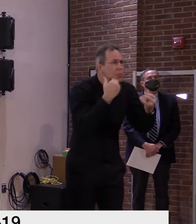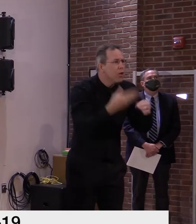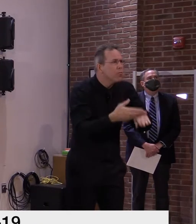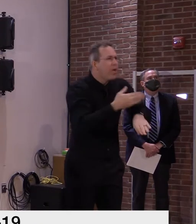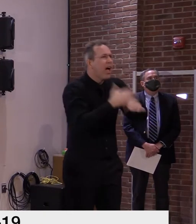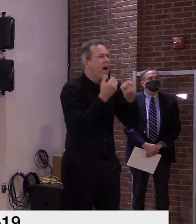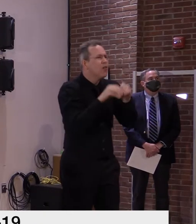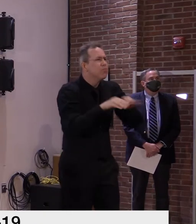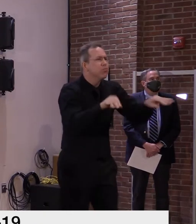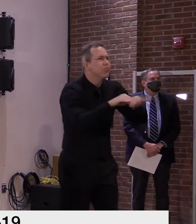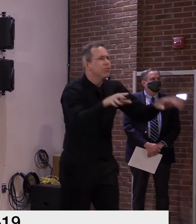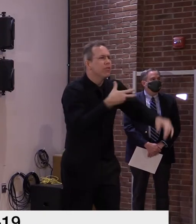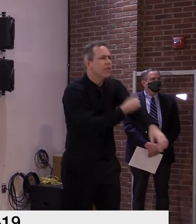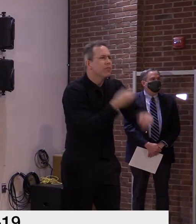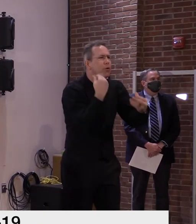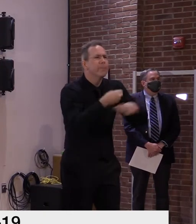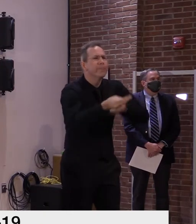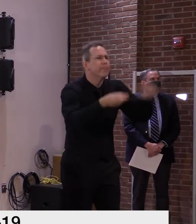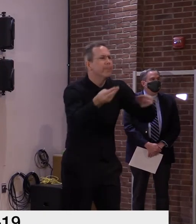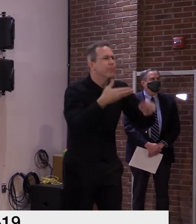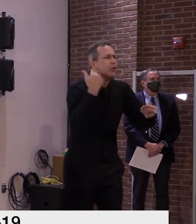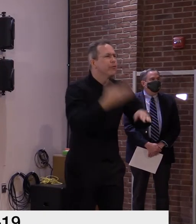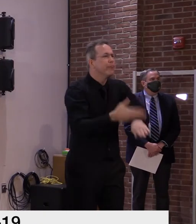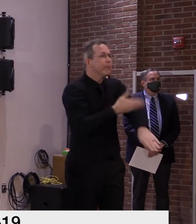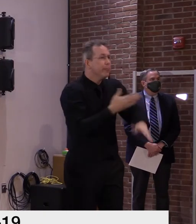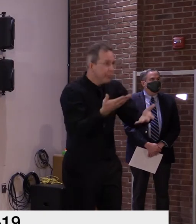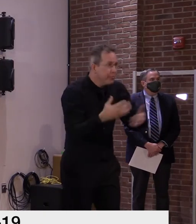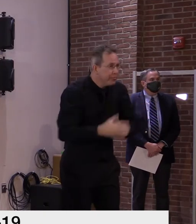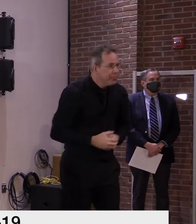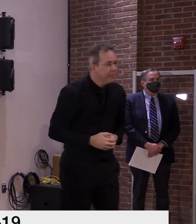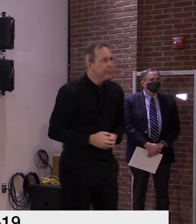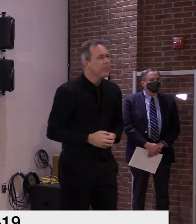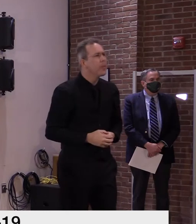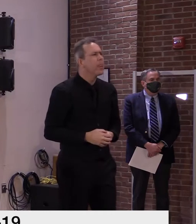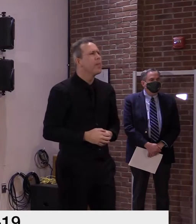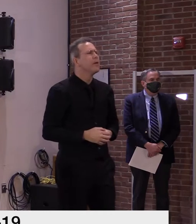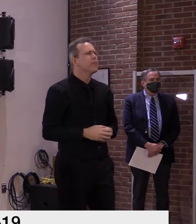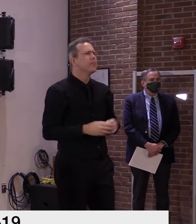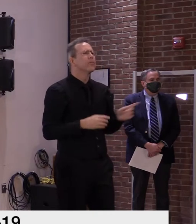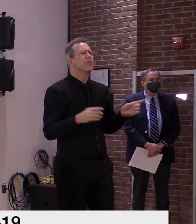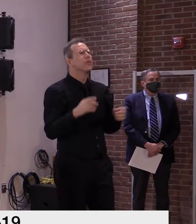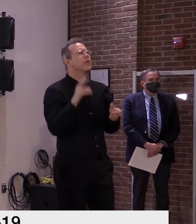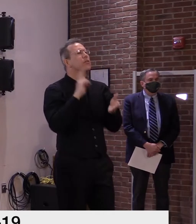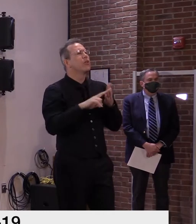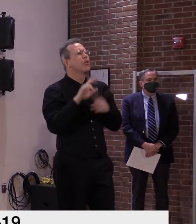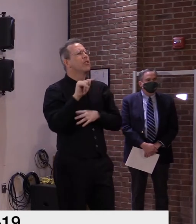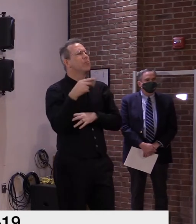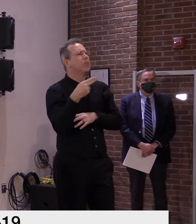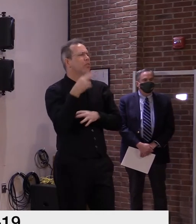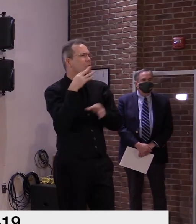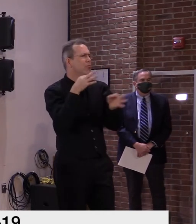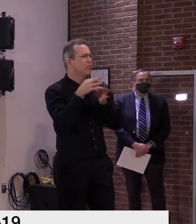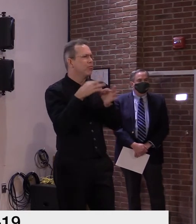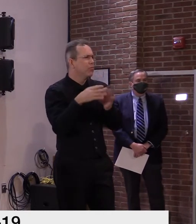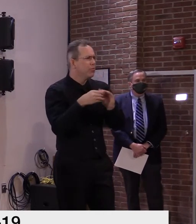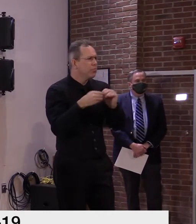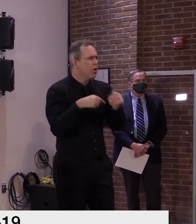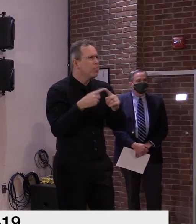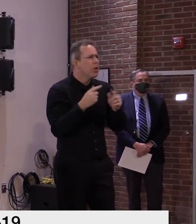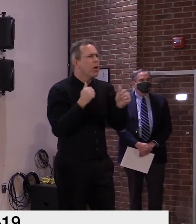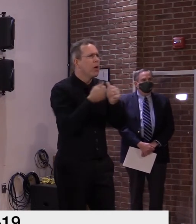has shared over the last several weeks, we're continuing to have productive conversations with the Vermont NEA.